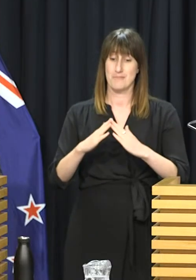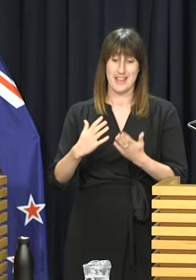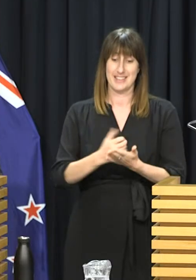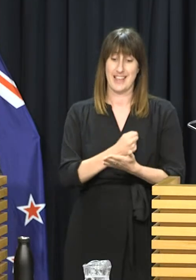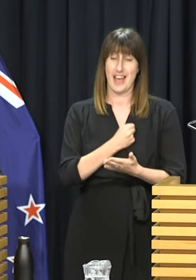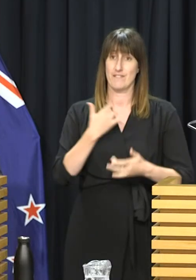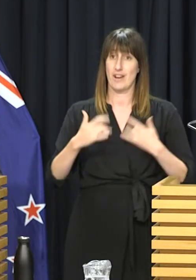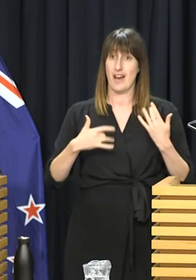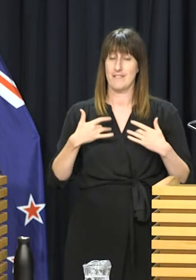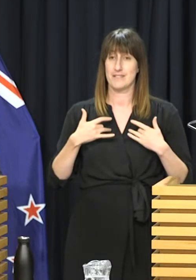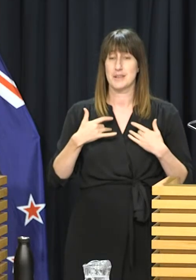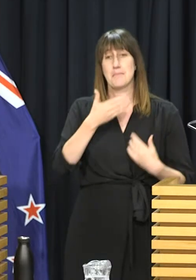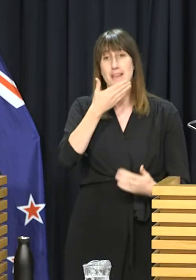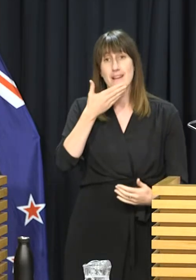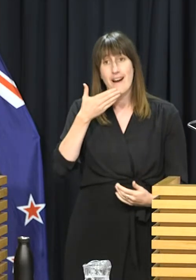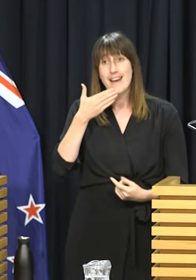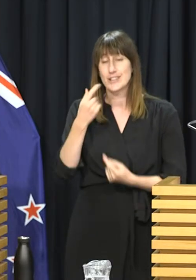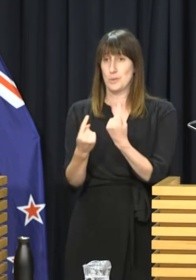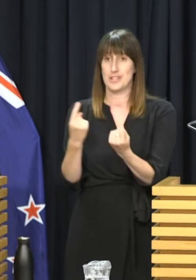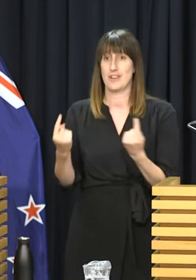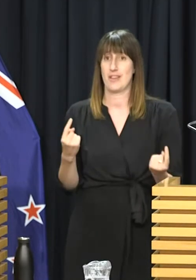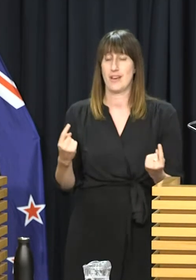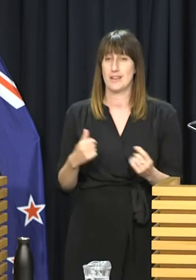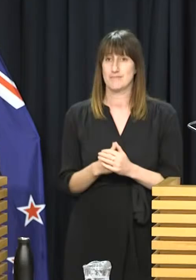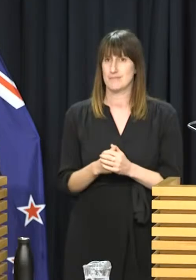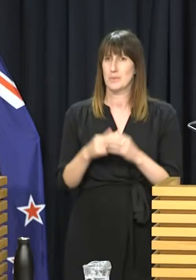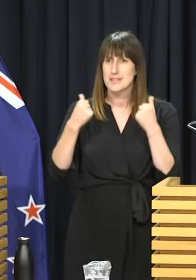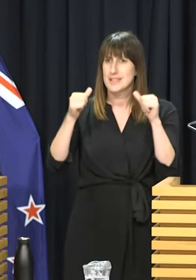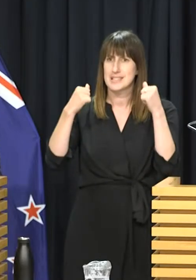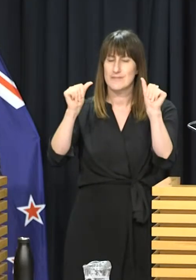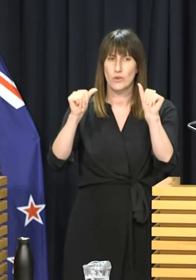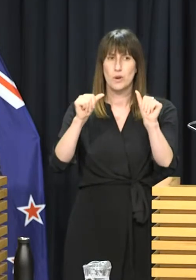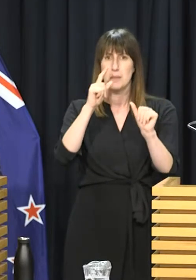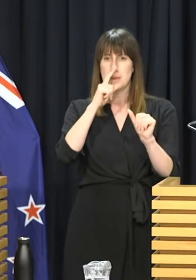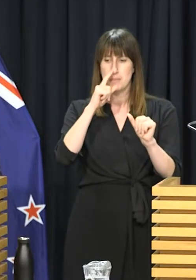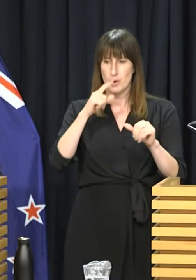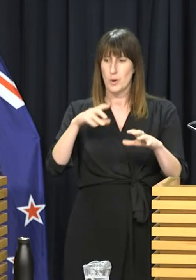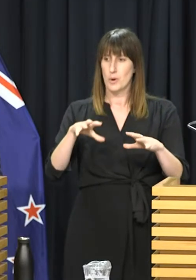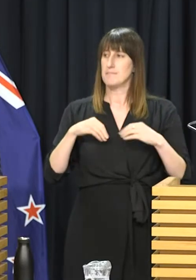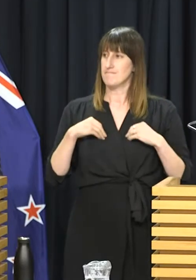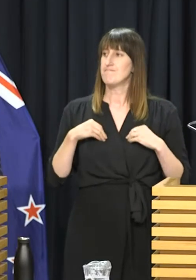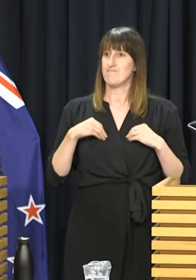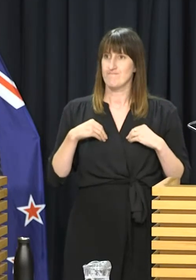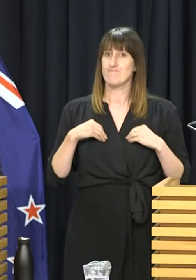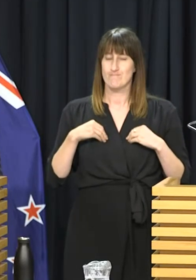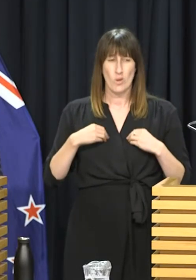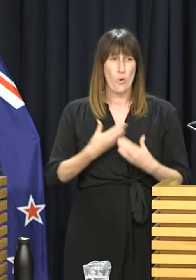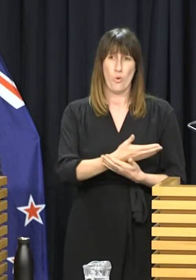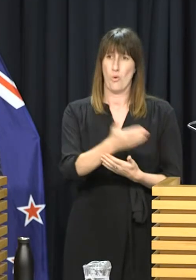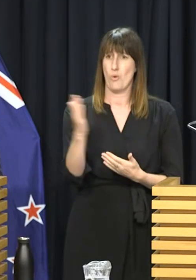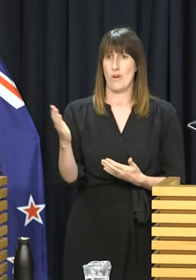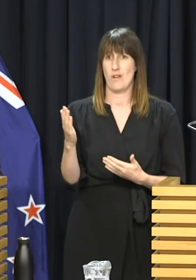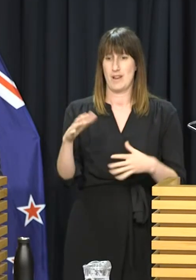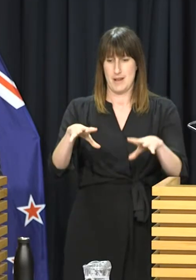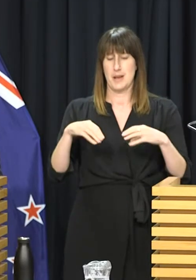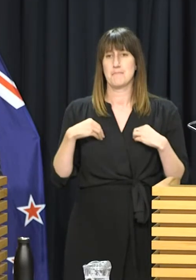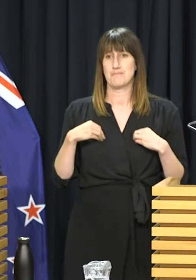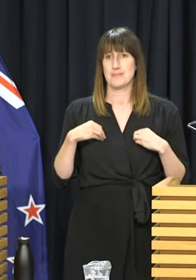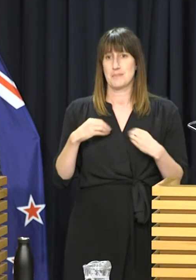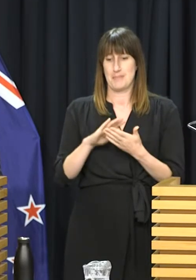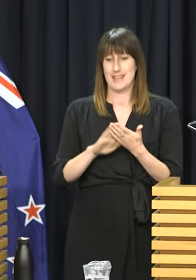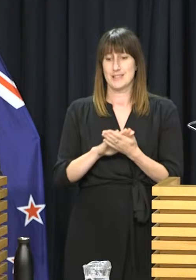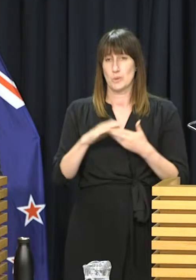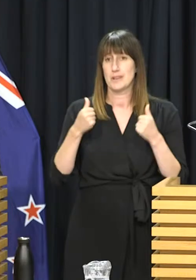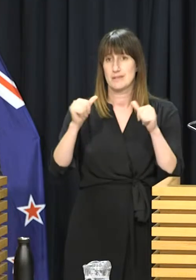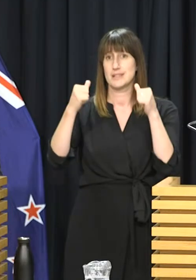And that was so successful, people embraced that so widely that we, I think, exceeded what we set out to